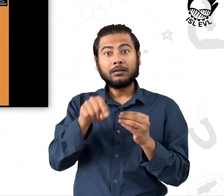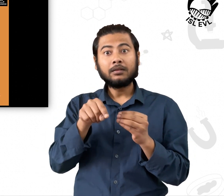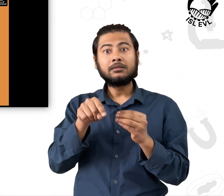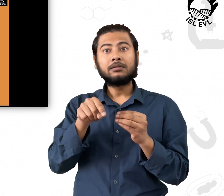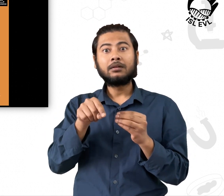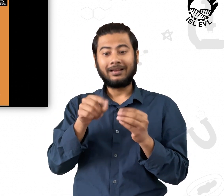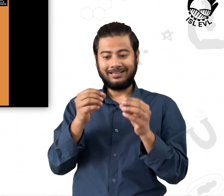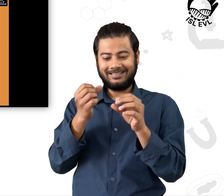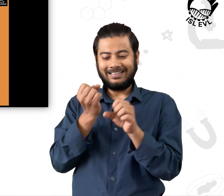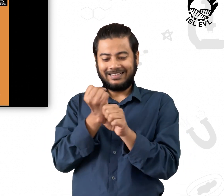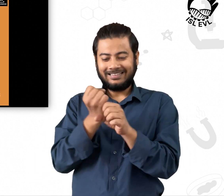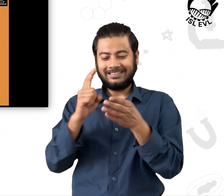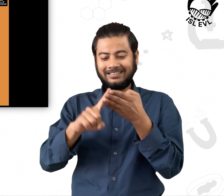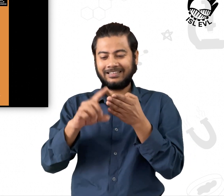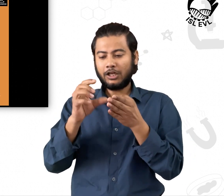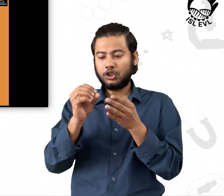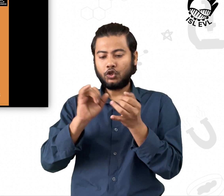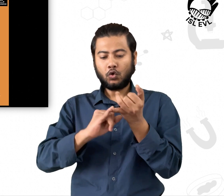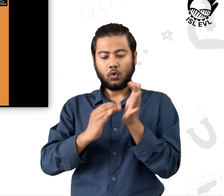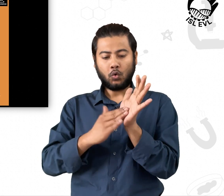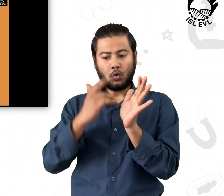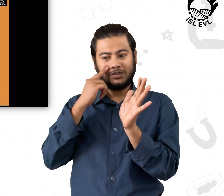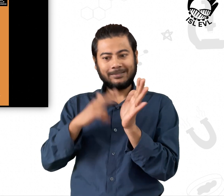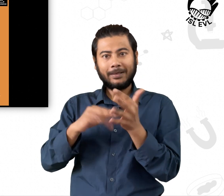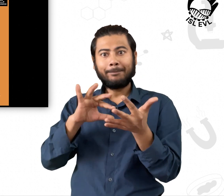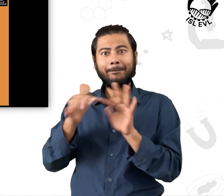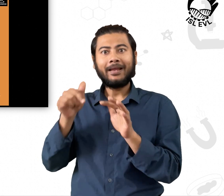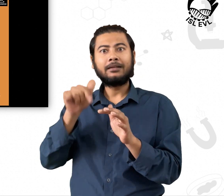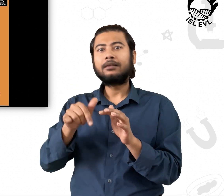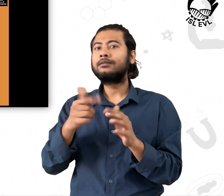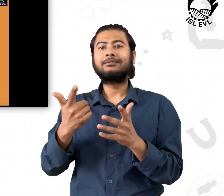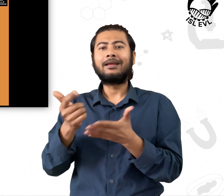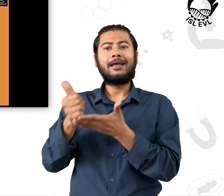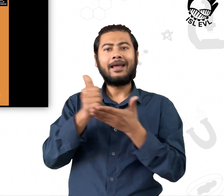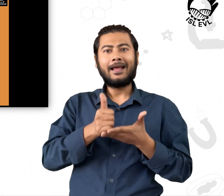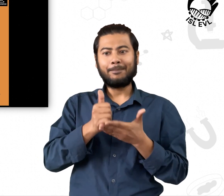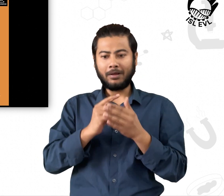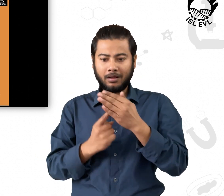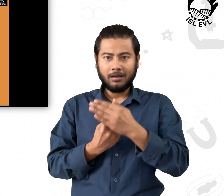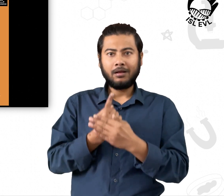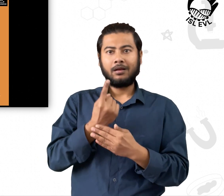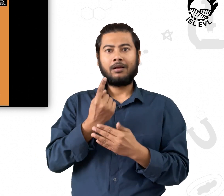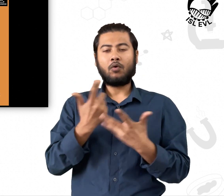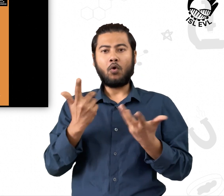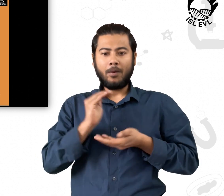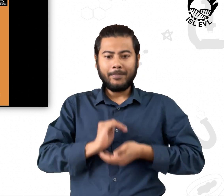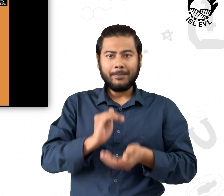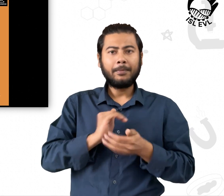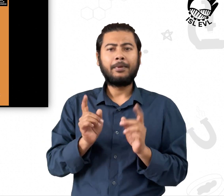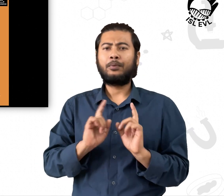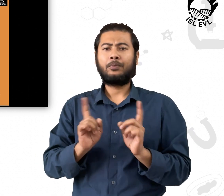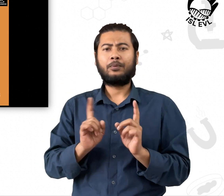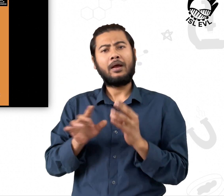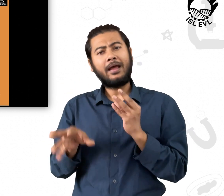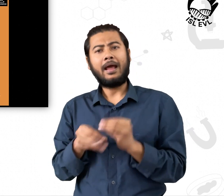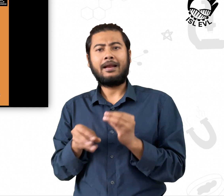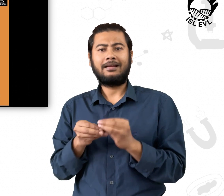no obvious reason why you would produce them as a bacterial cell because it's not giving you any energy. So those are secondary metabolites. Okay,